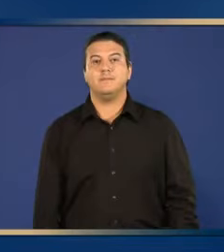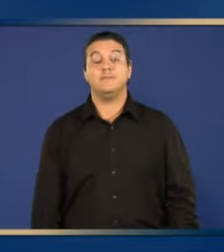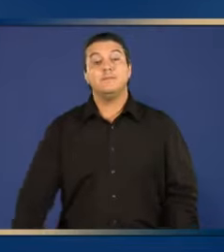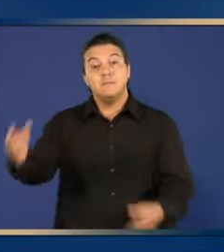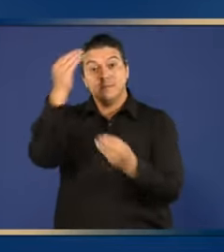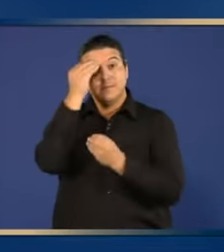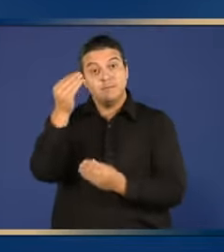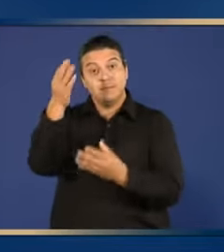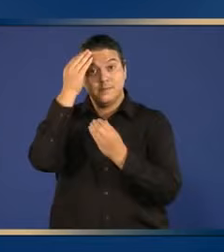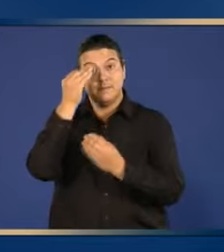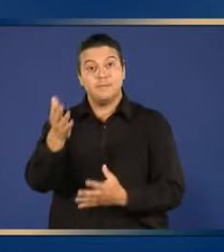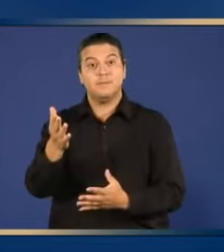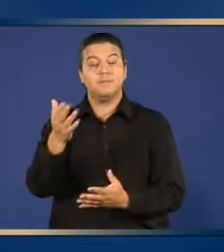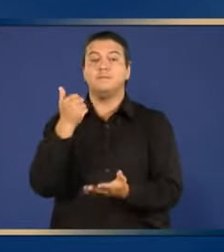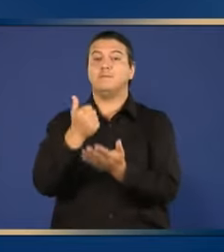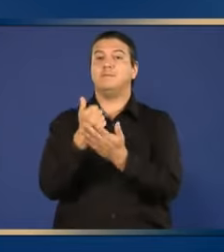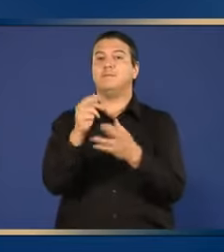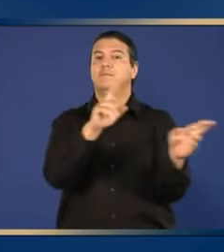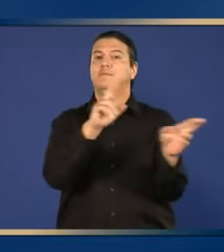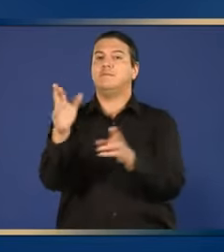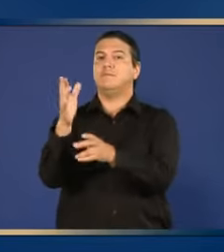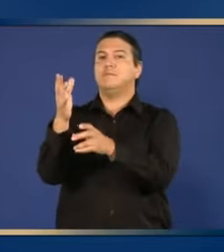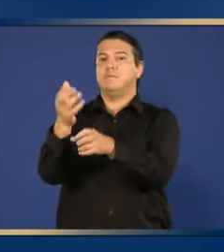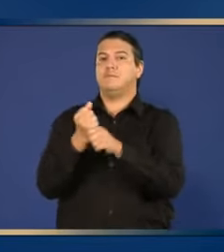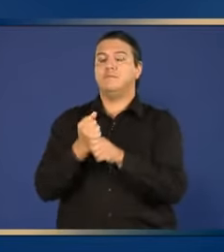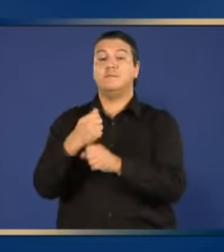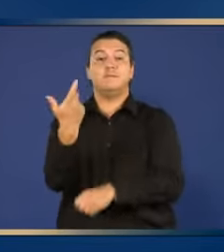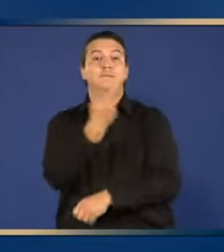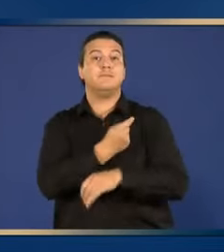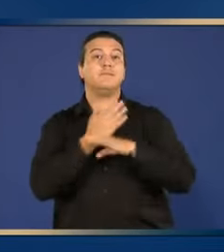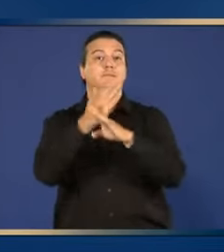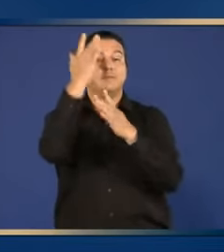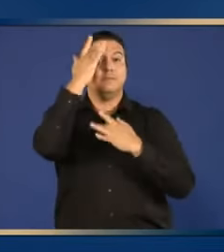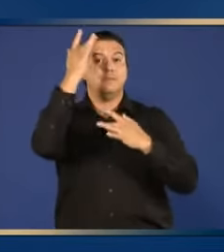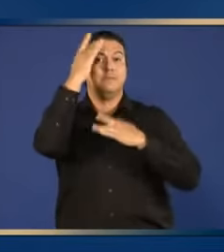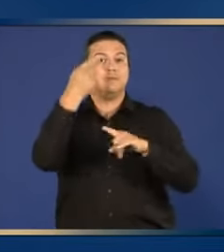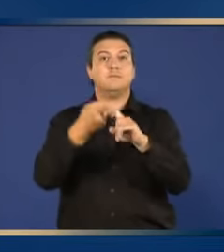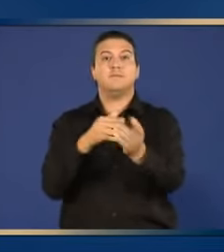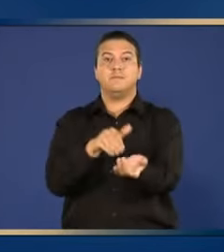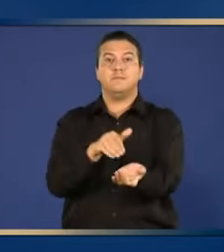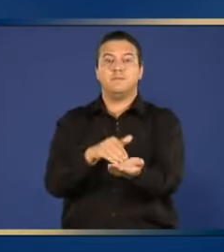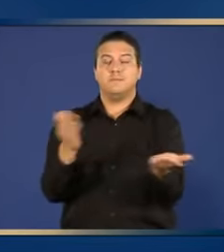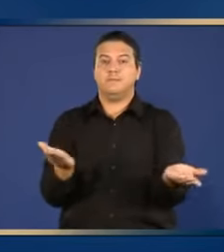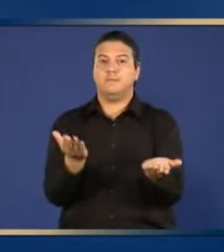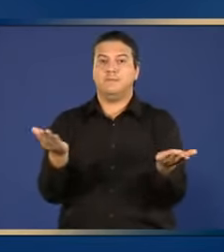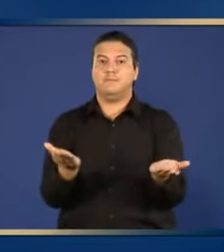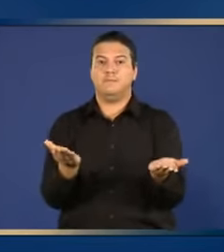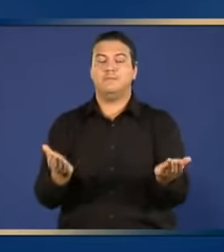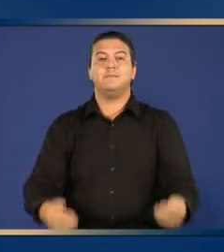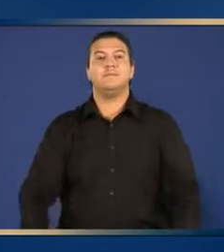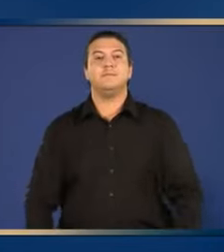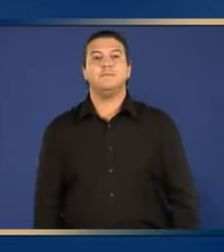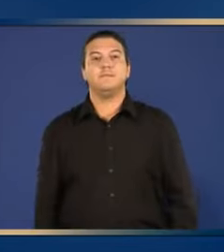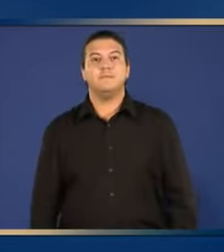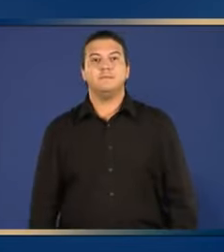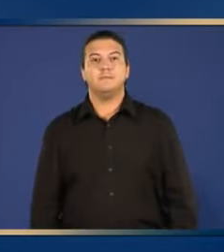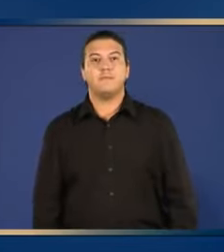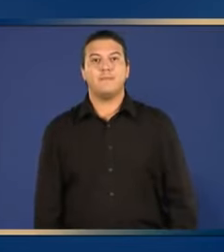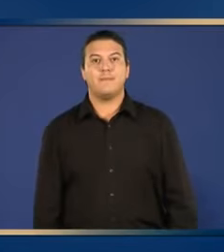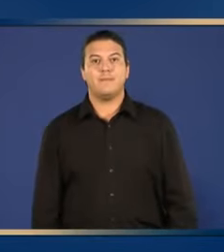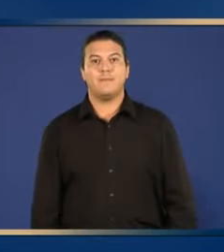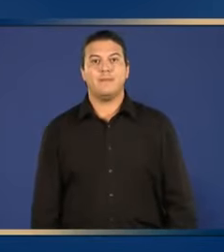The following information will help you prepare to receive the vaccine from the professionals here who are involved in